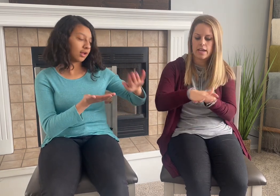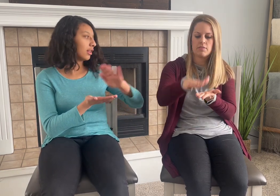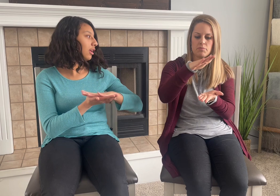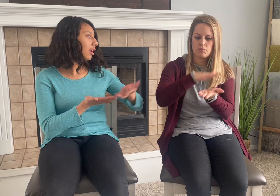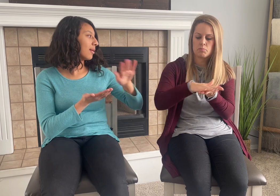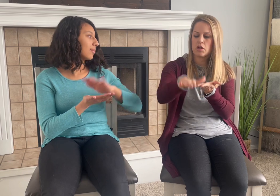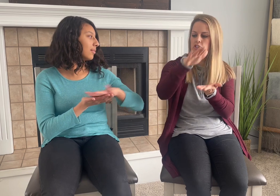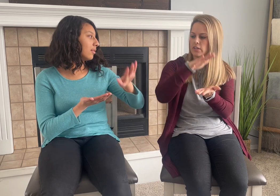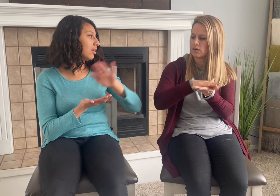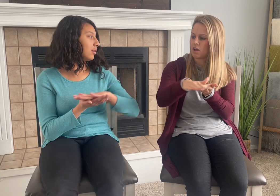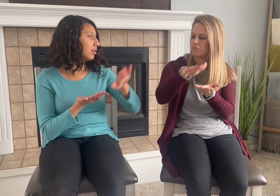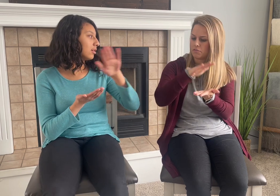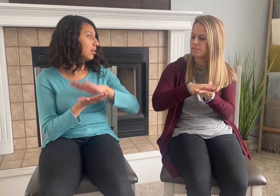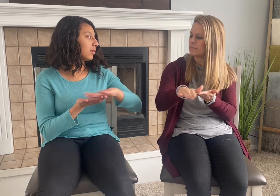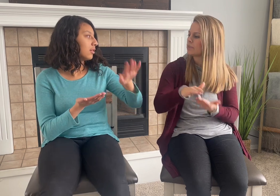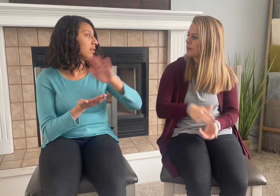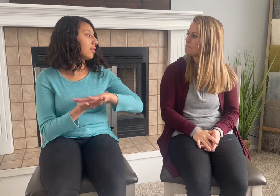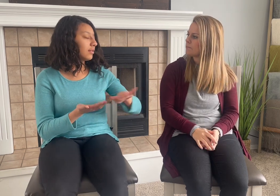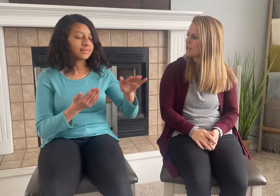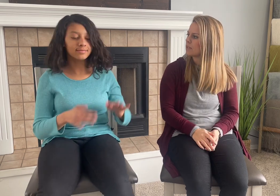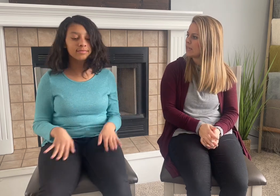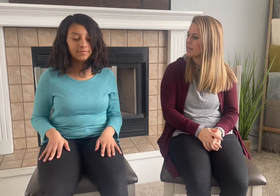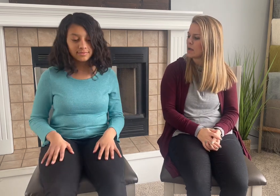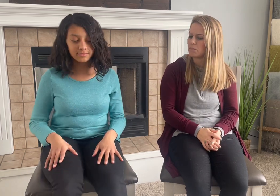kind of brushing it off. Yep. Clean up.